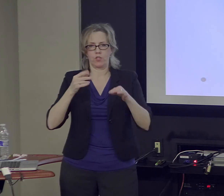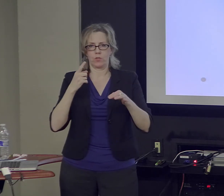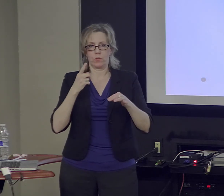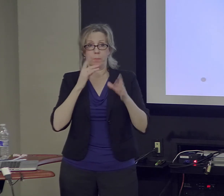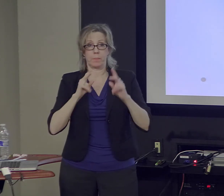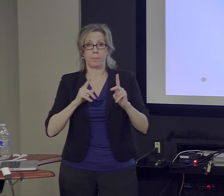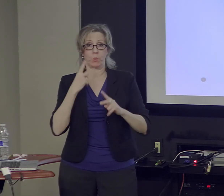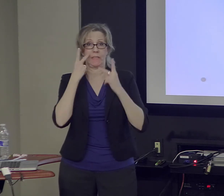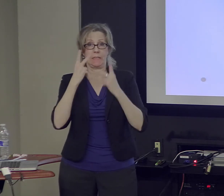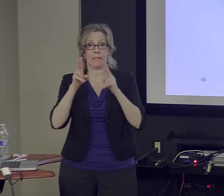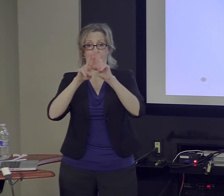of yet.